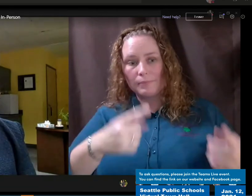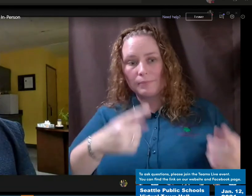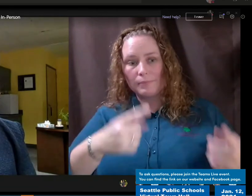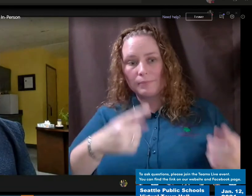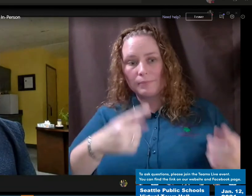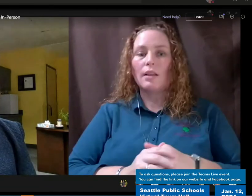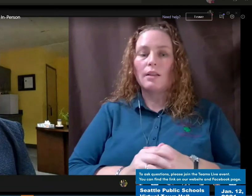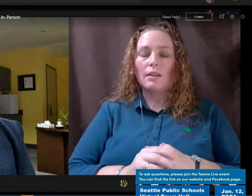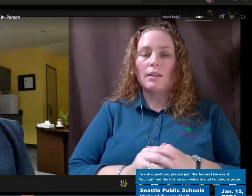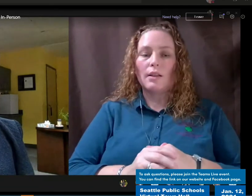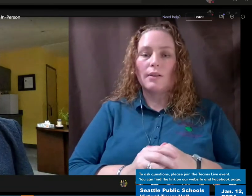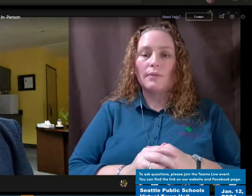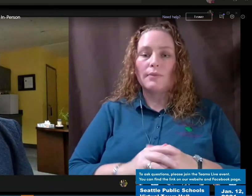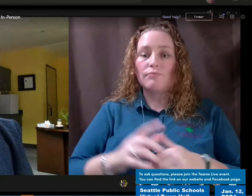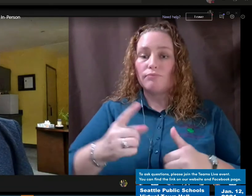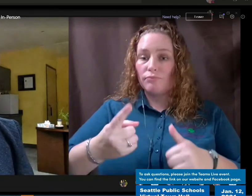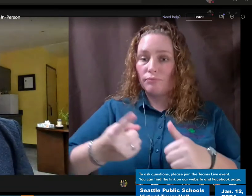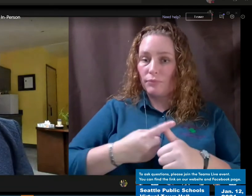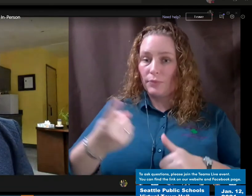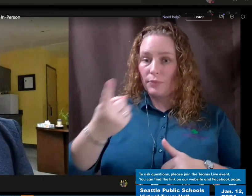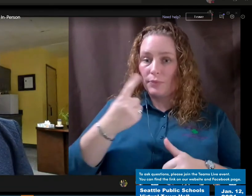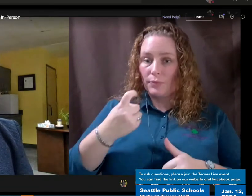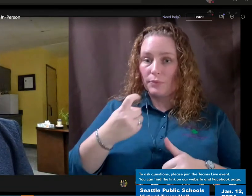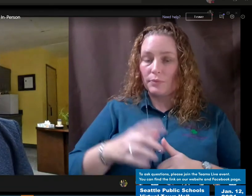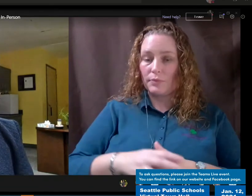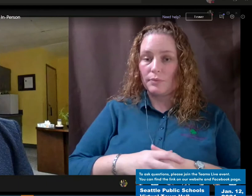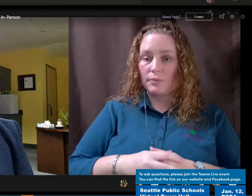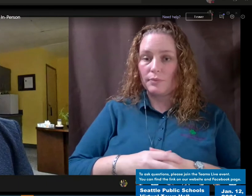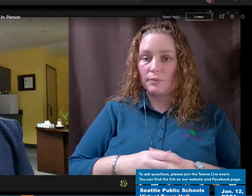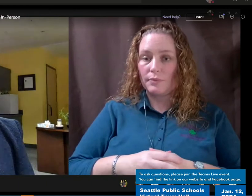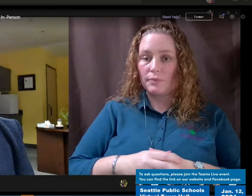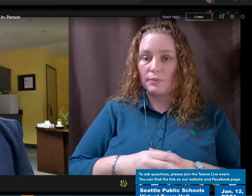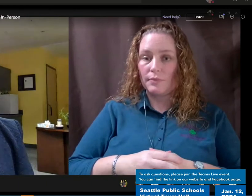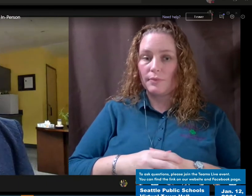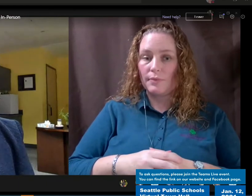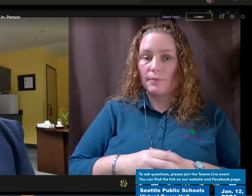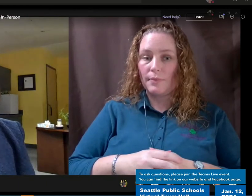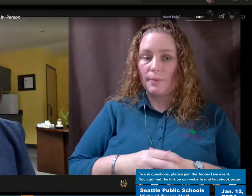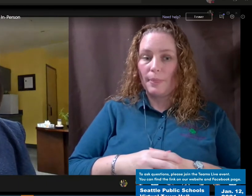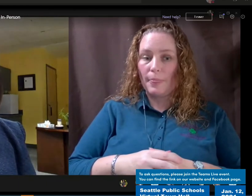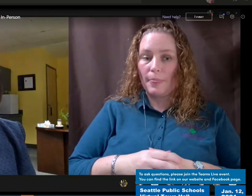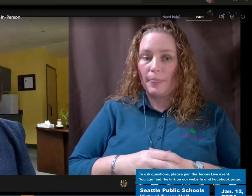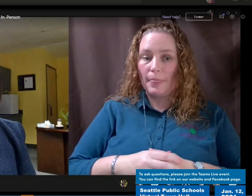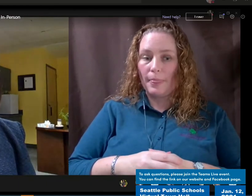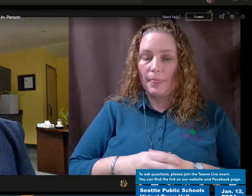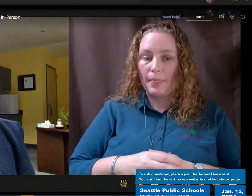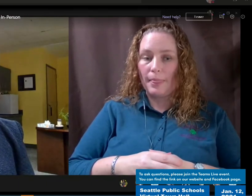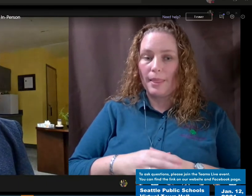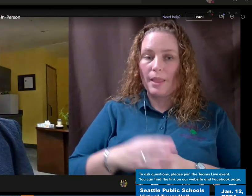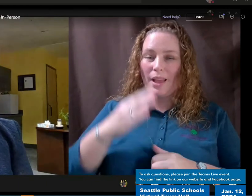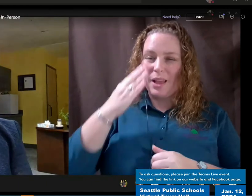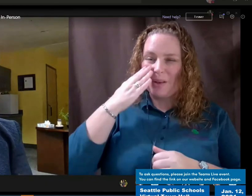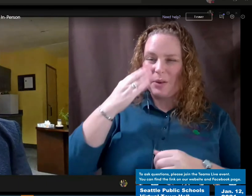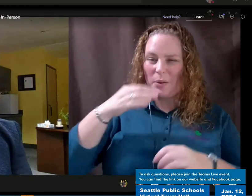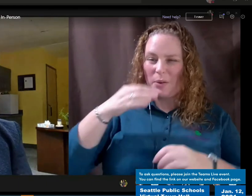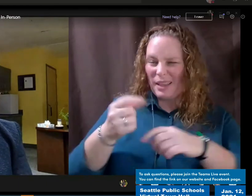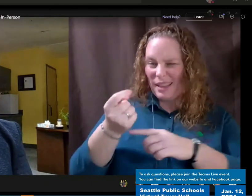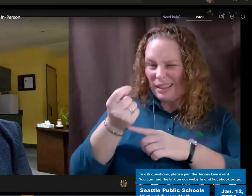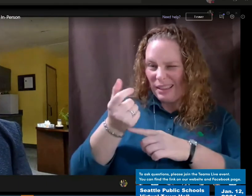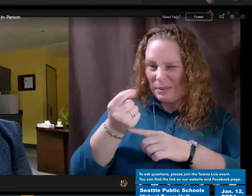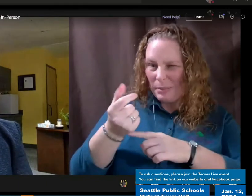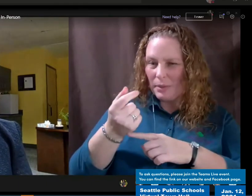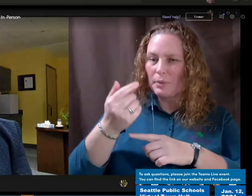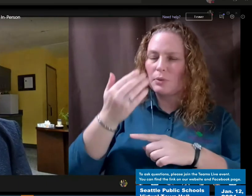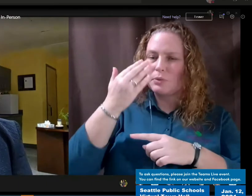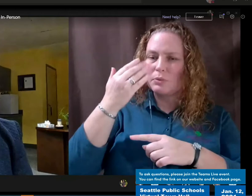question can really be, I know Wyatt, you went a little bit through it, but maybe you can just say again, what